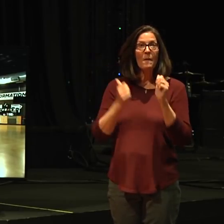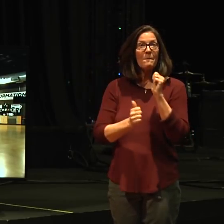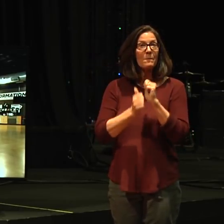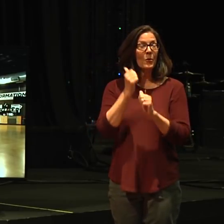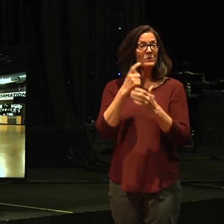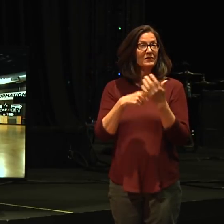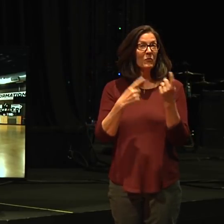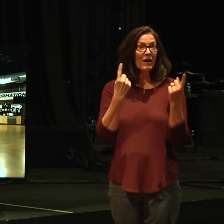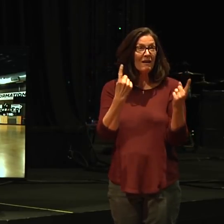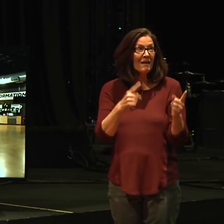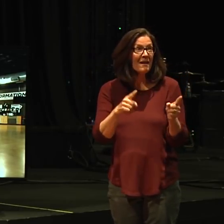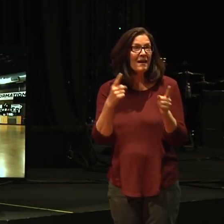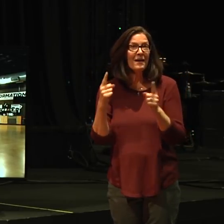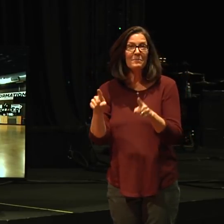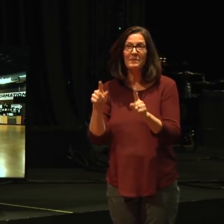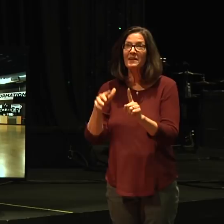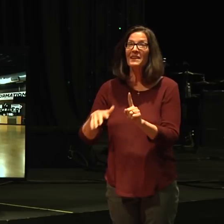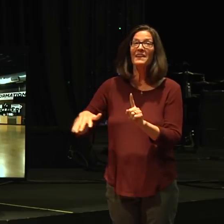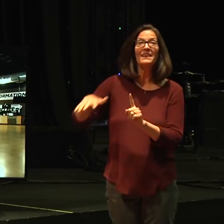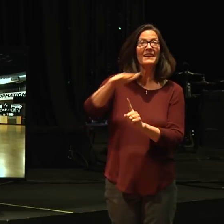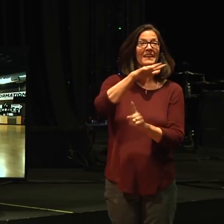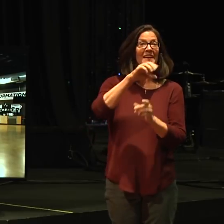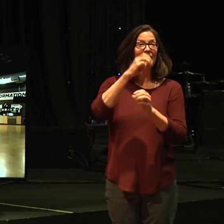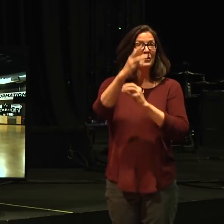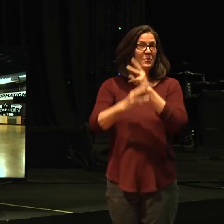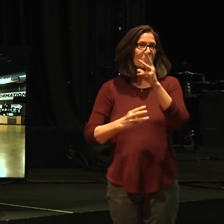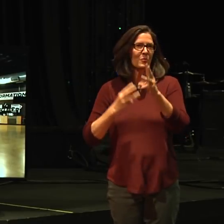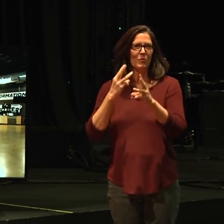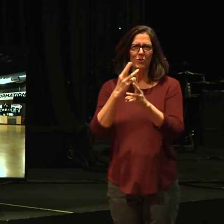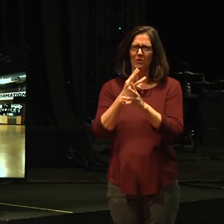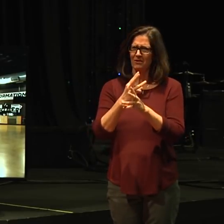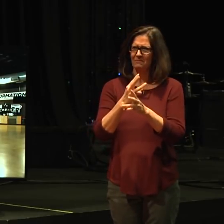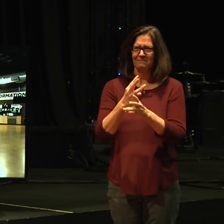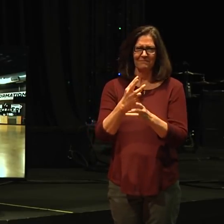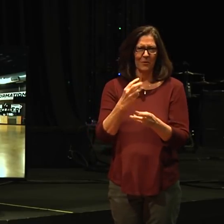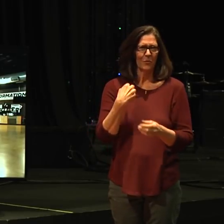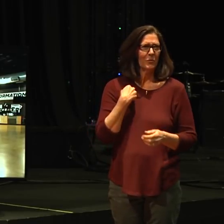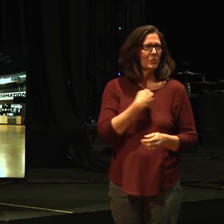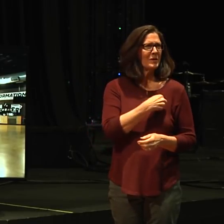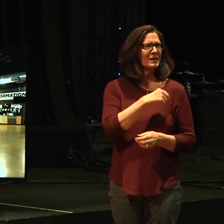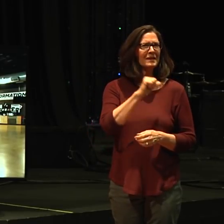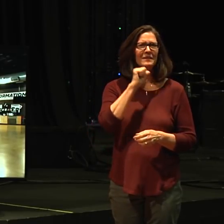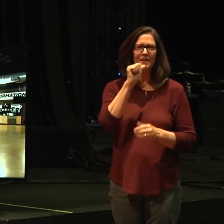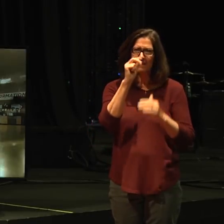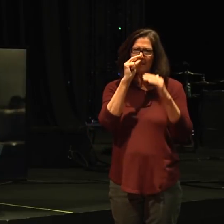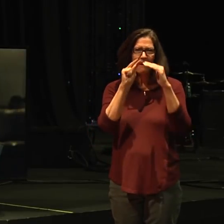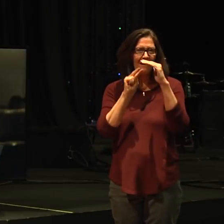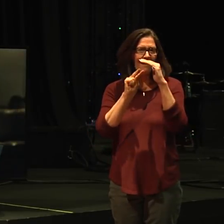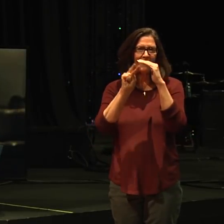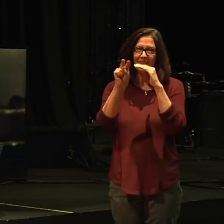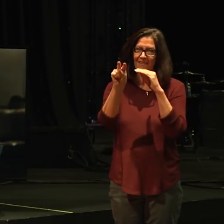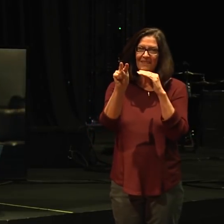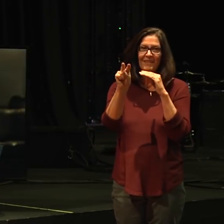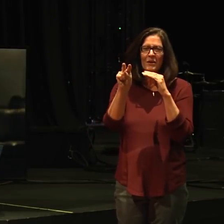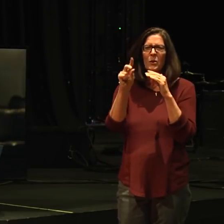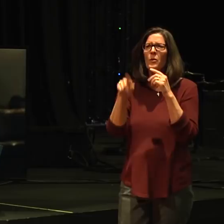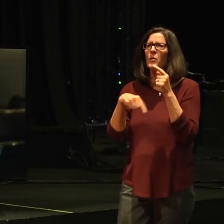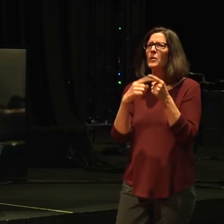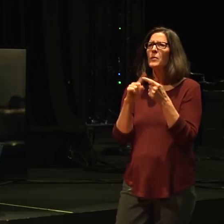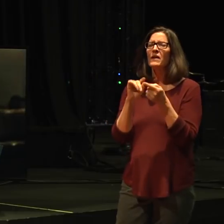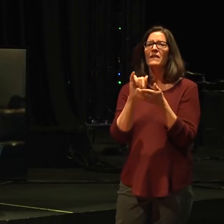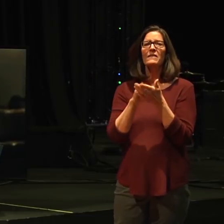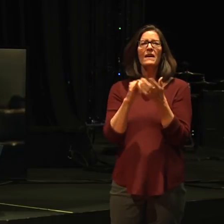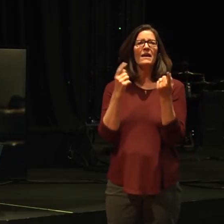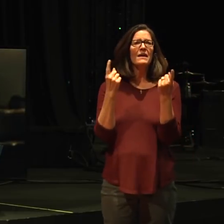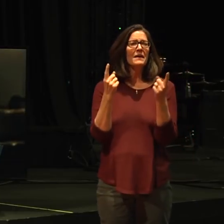gone on and is going on around us in the world right now wasn't what any of us expected, right? And when that happens, and I talked